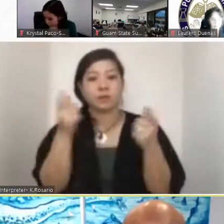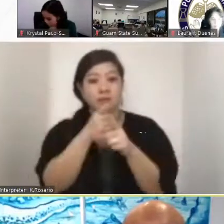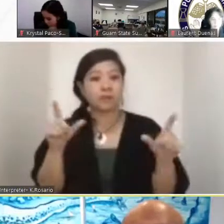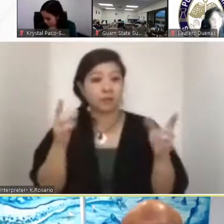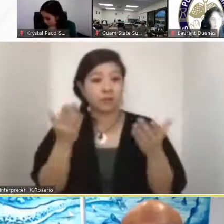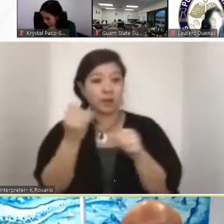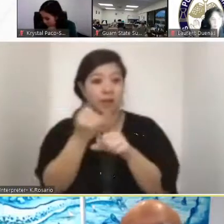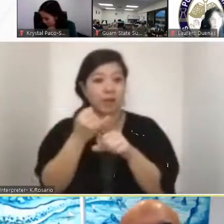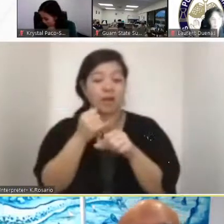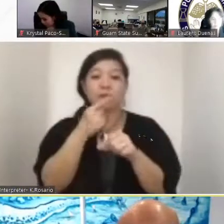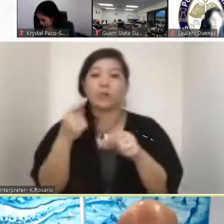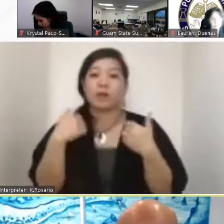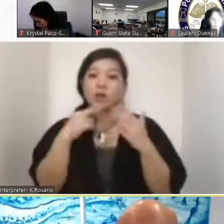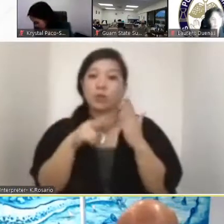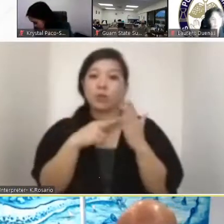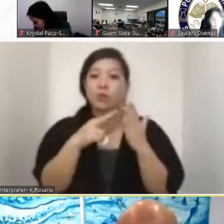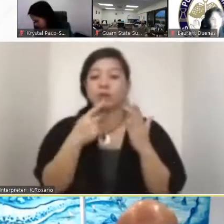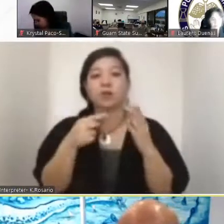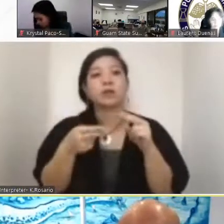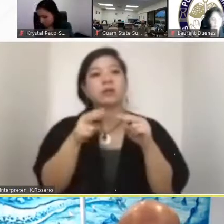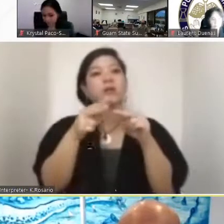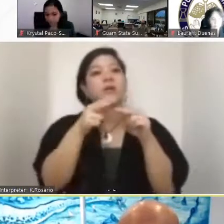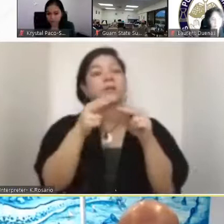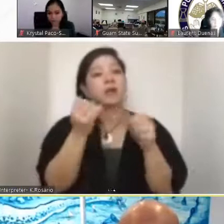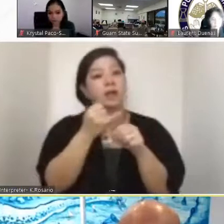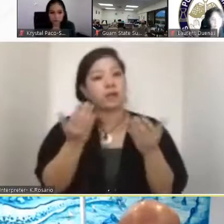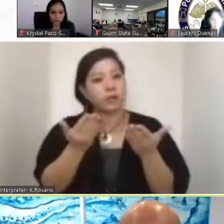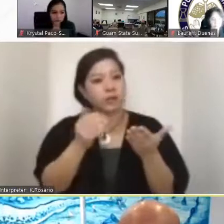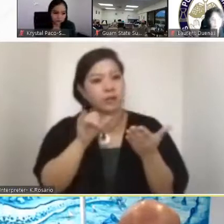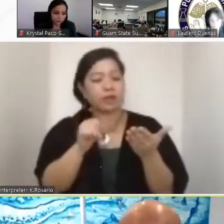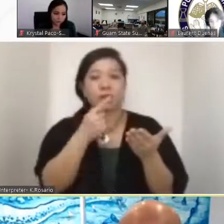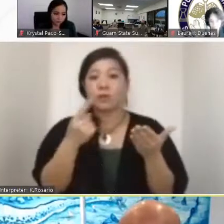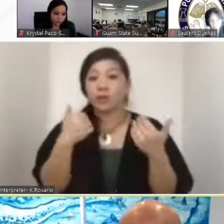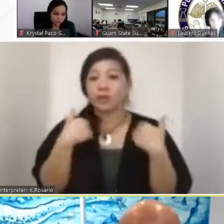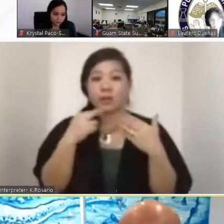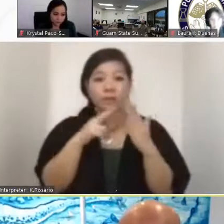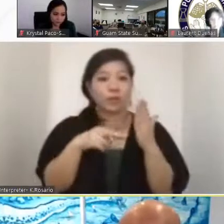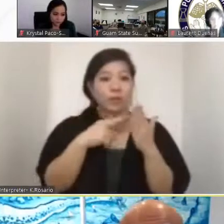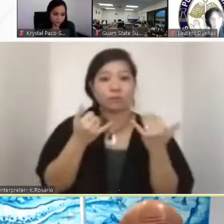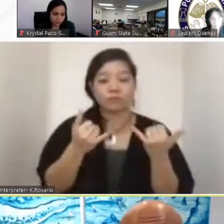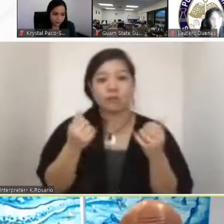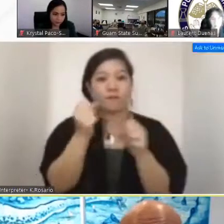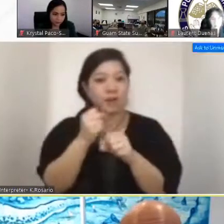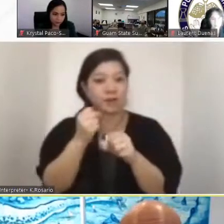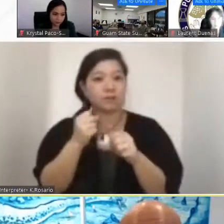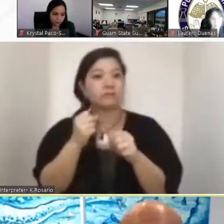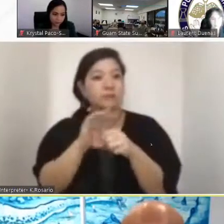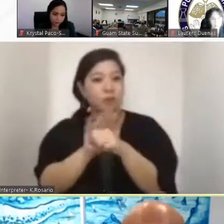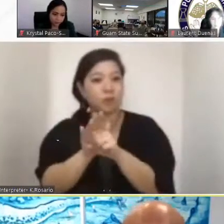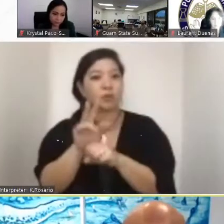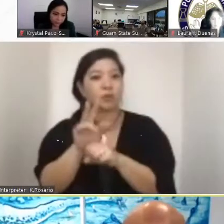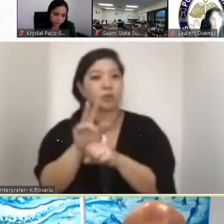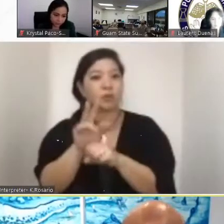Everybody had a role in rebuilding the island. And as you pointed out, everybody has a role in fighting the virus.